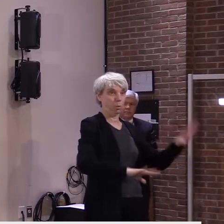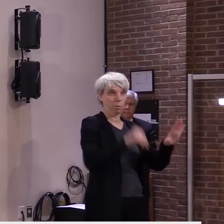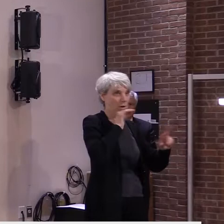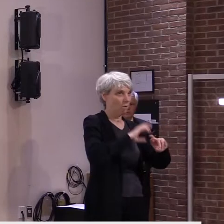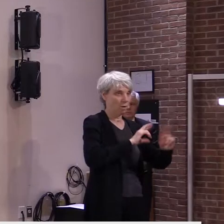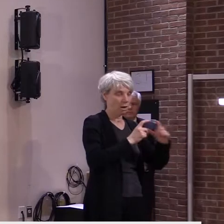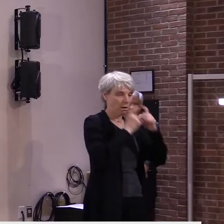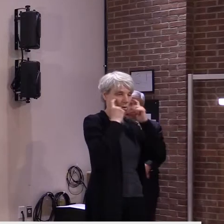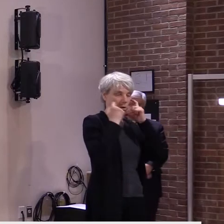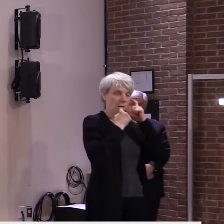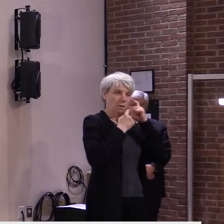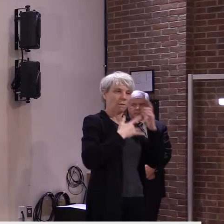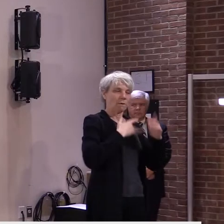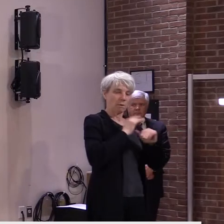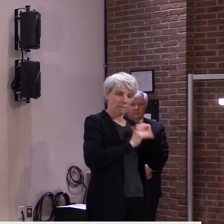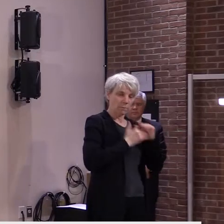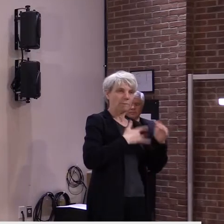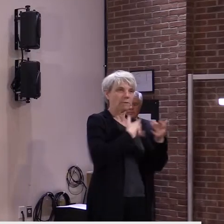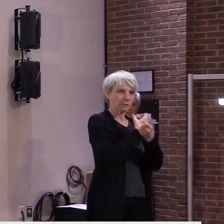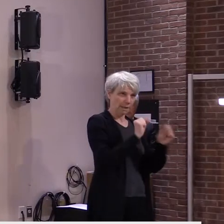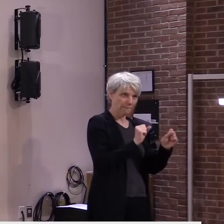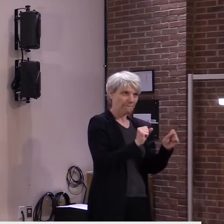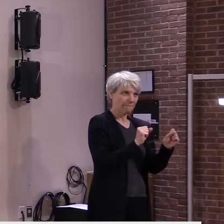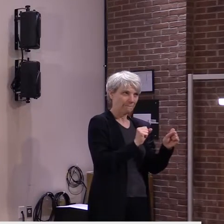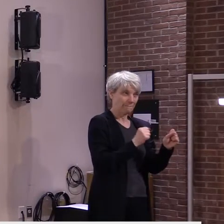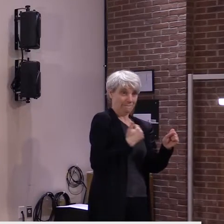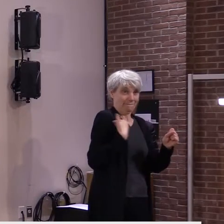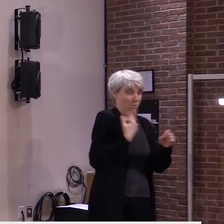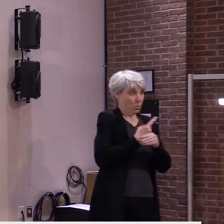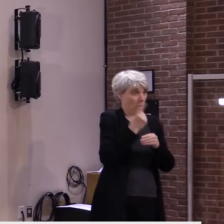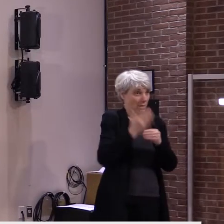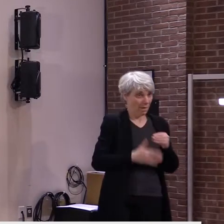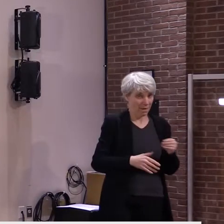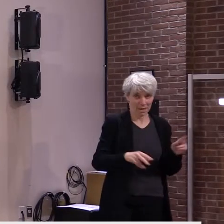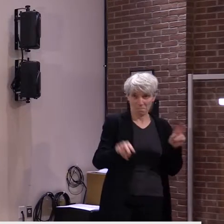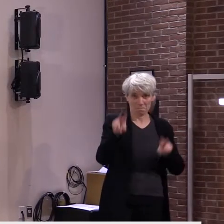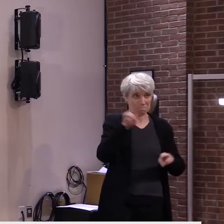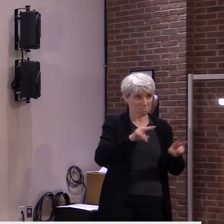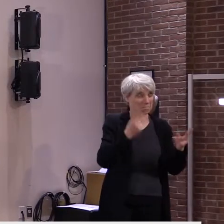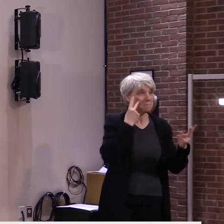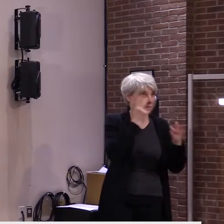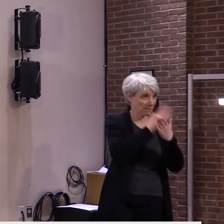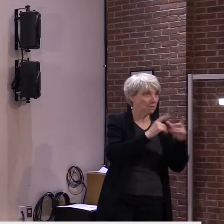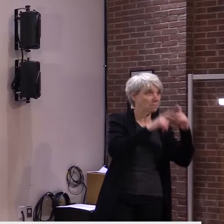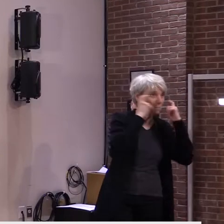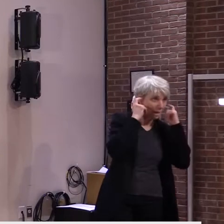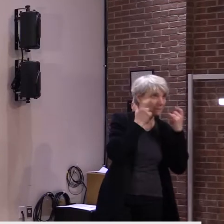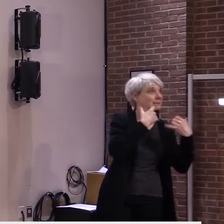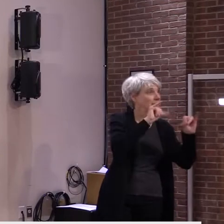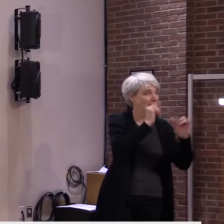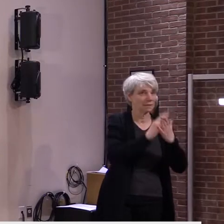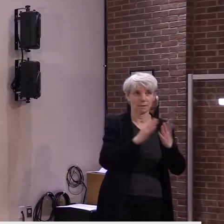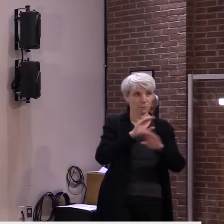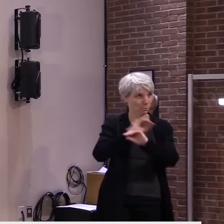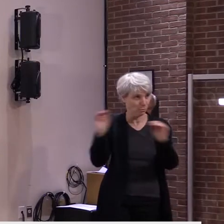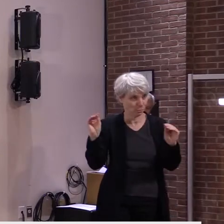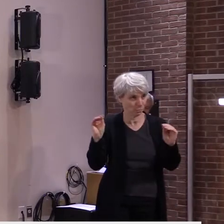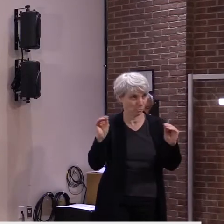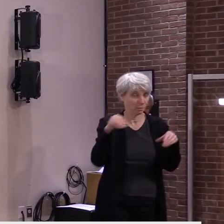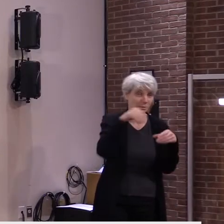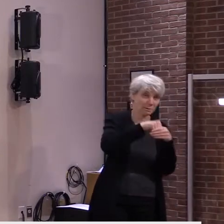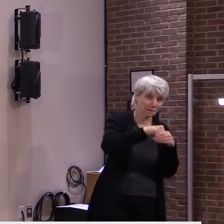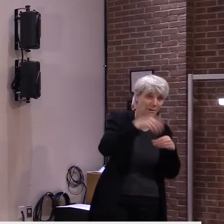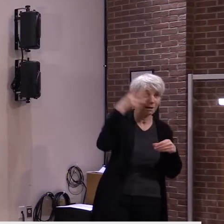adjustment. And I witnessed myself over the weekend, both people masked and unmasked, in indoor and